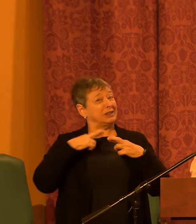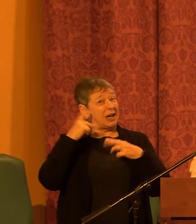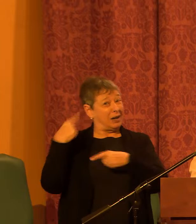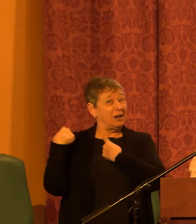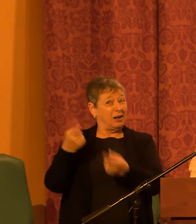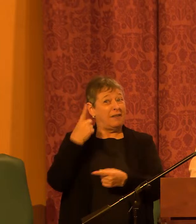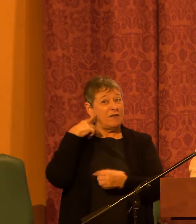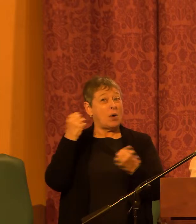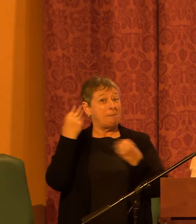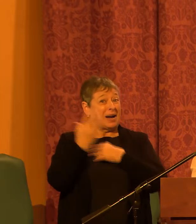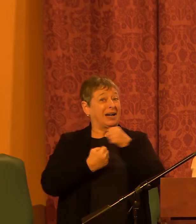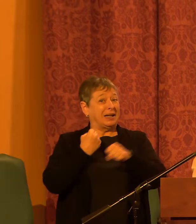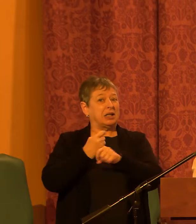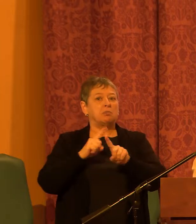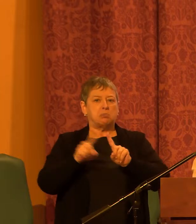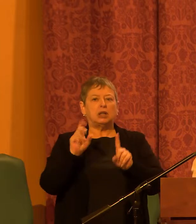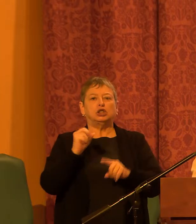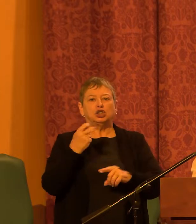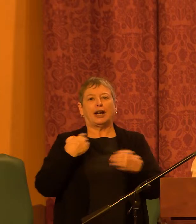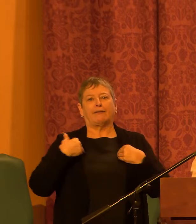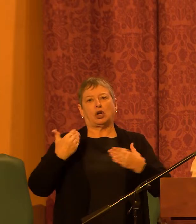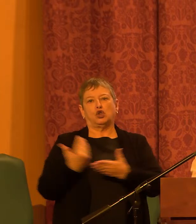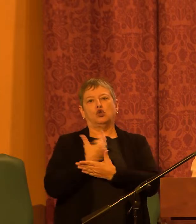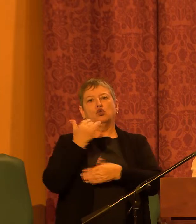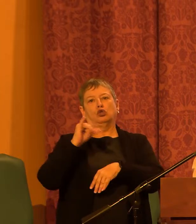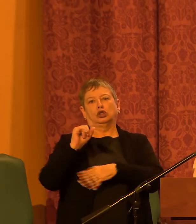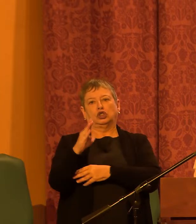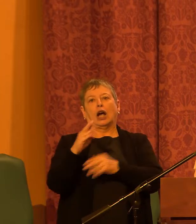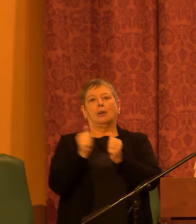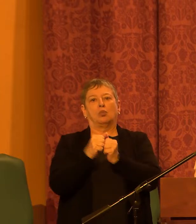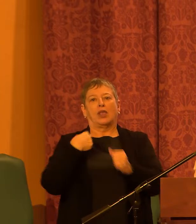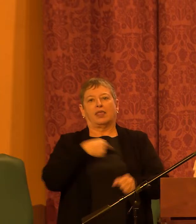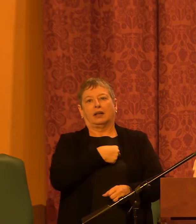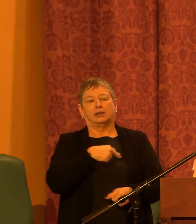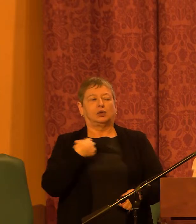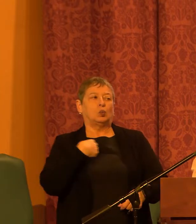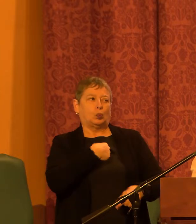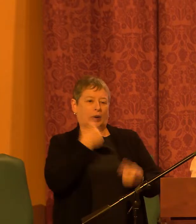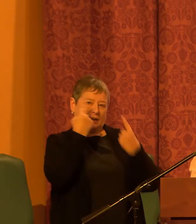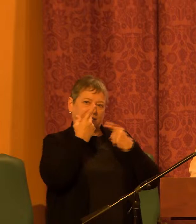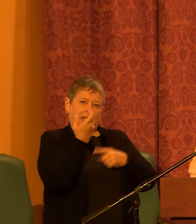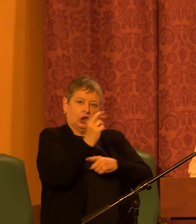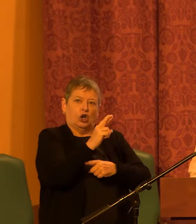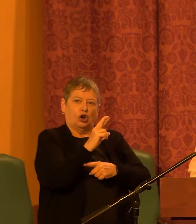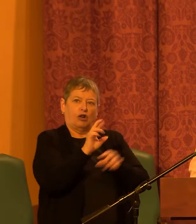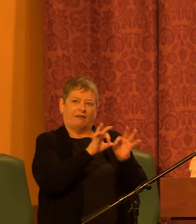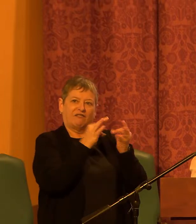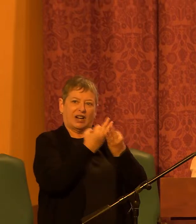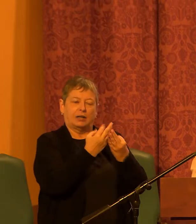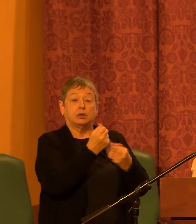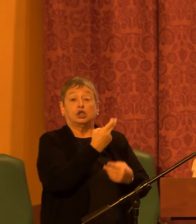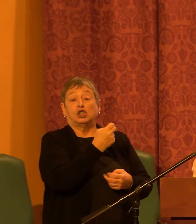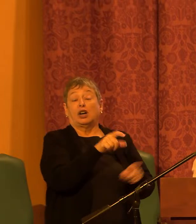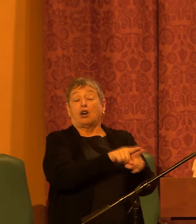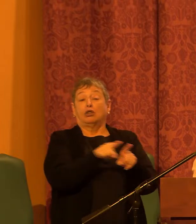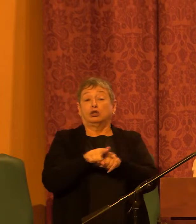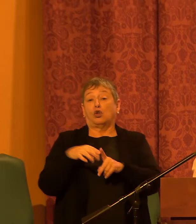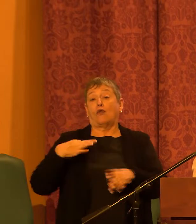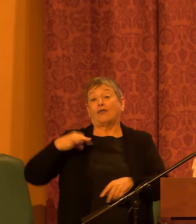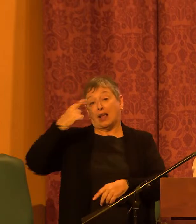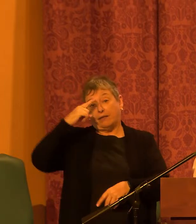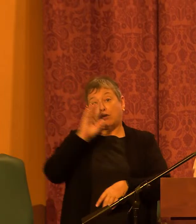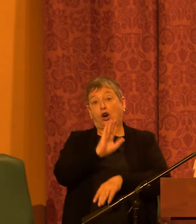years, she has a new job with us, and we consider her family. She also volunteers for her